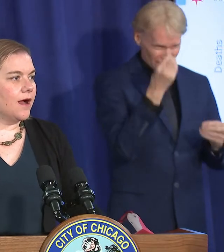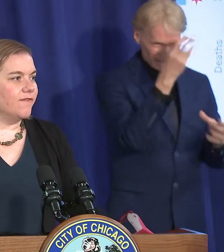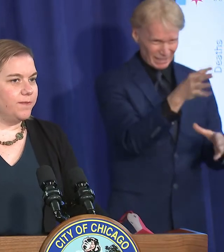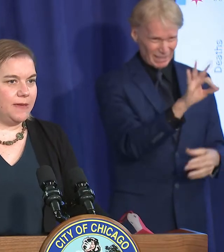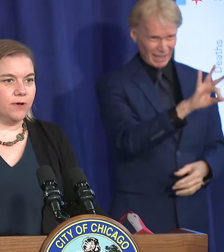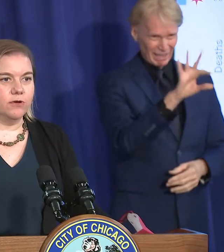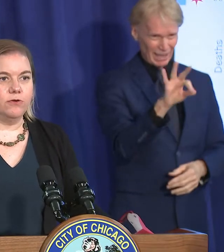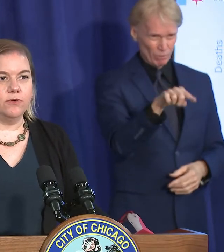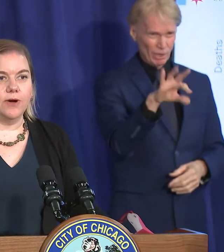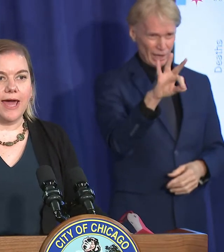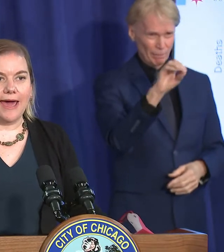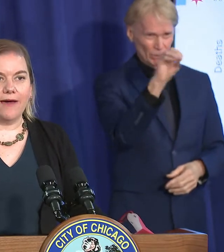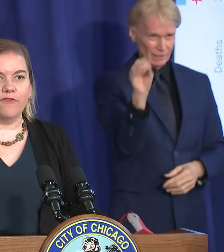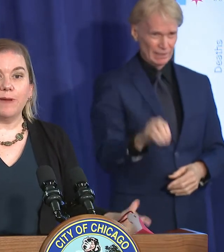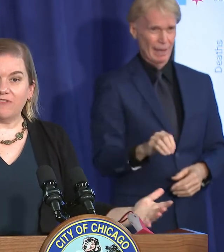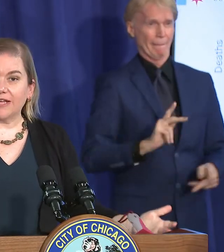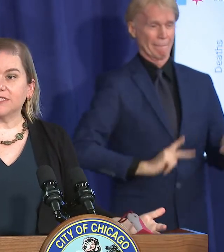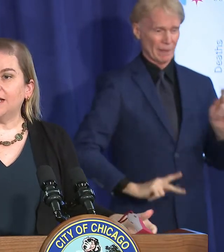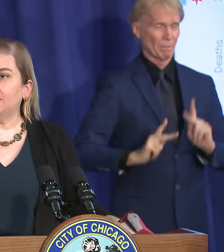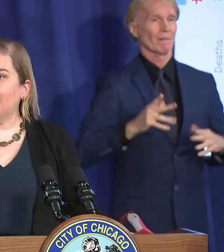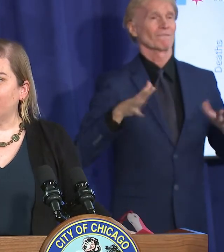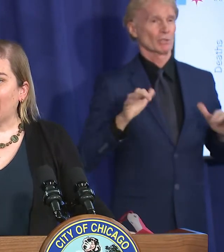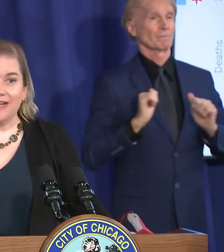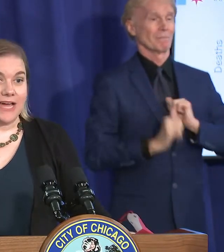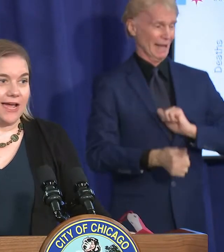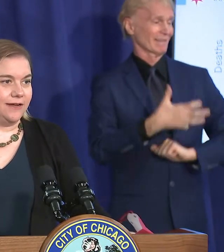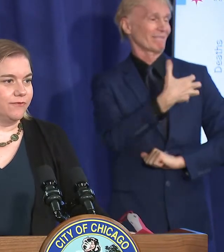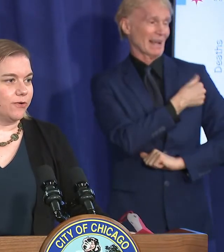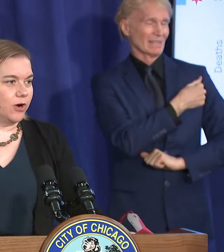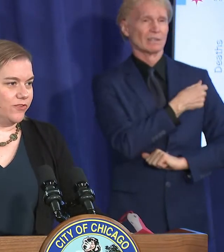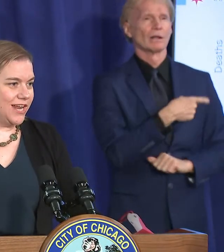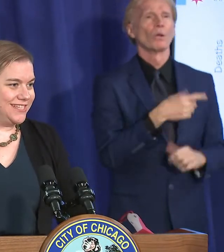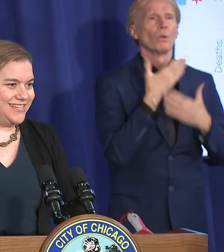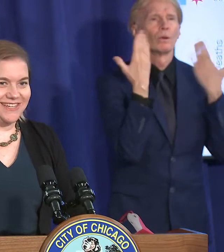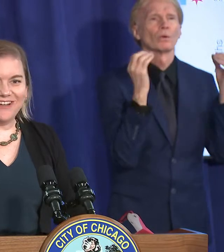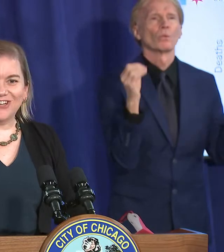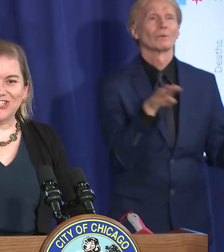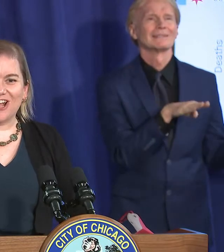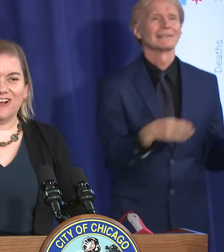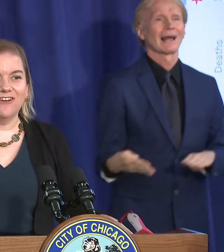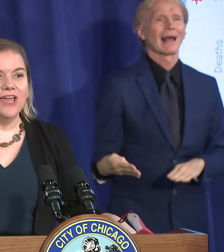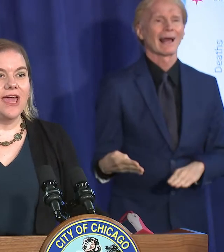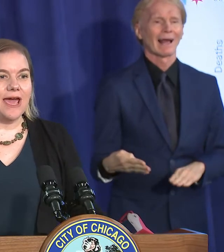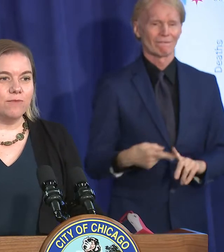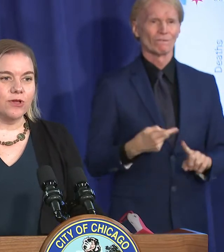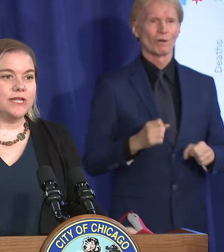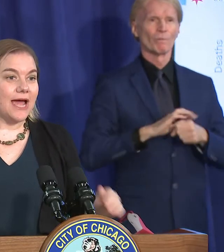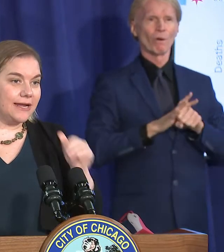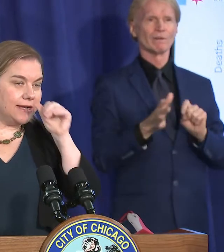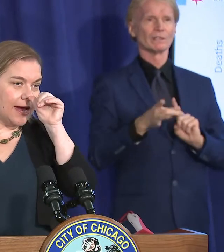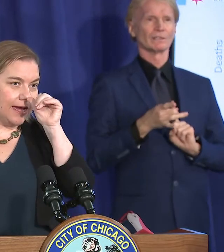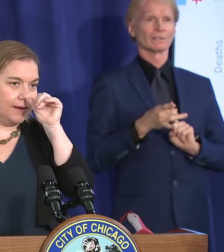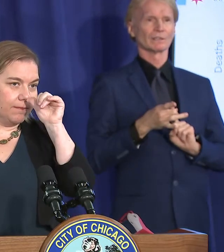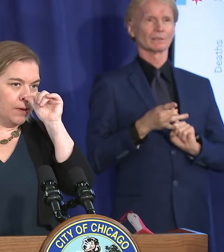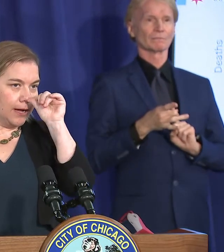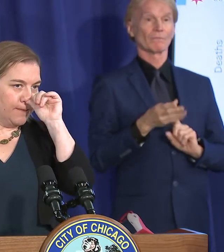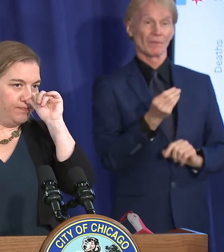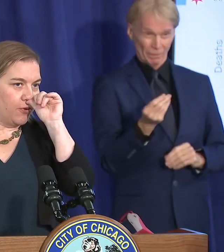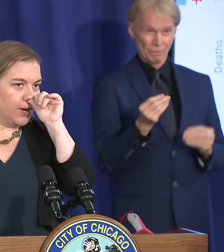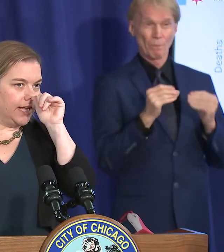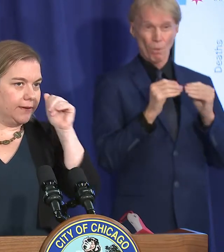99.9% of the people who have been vaccinated have not died from COVID-19 here in Chicago, and more than